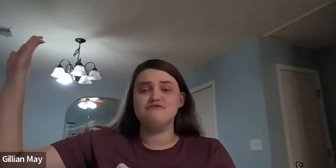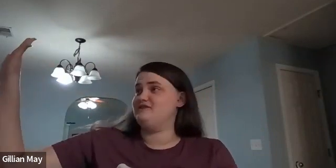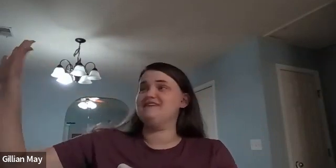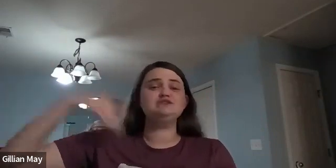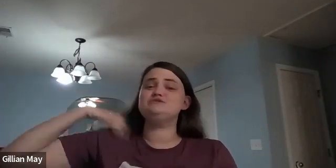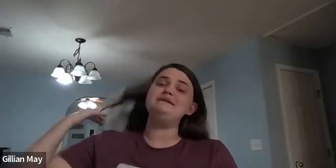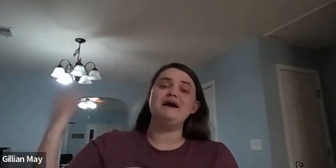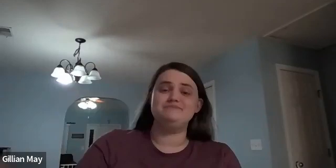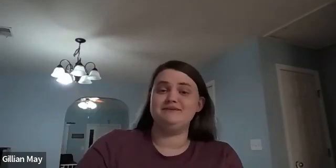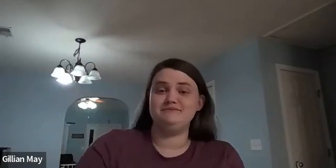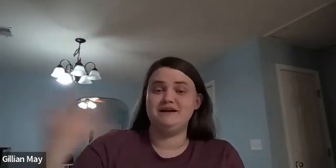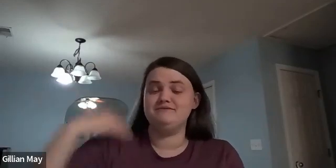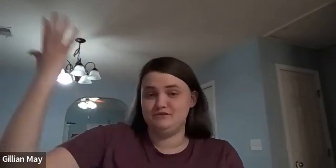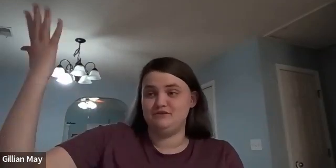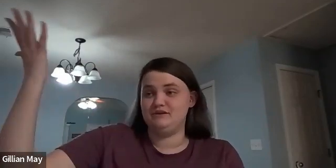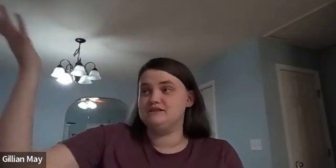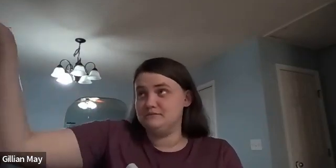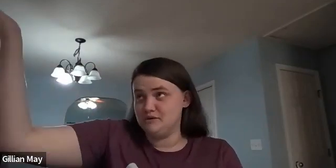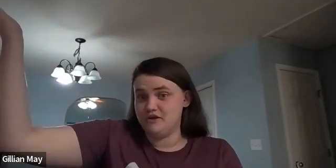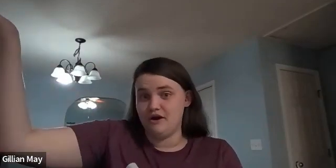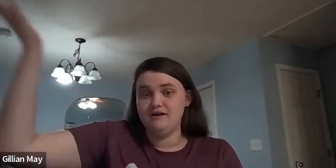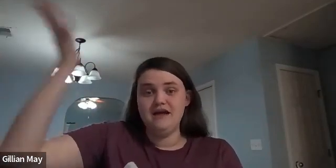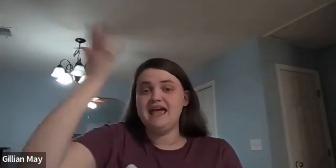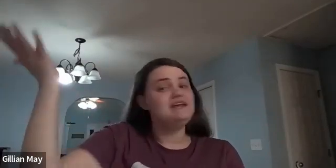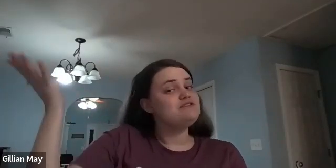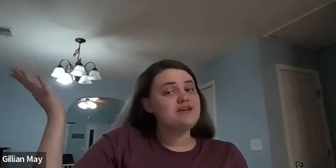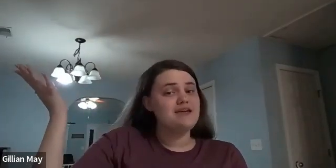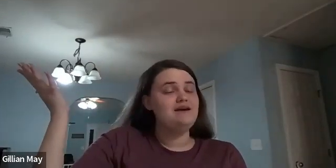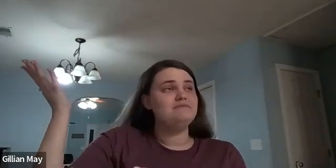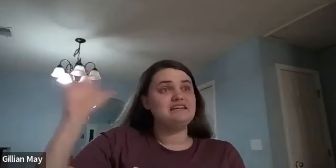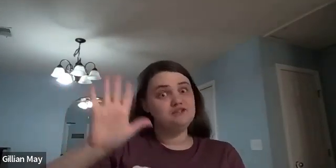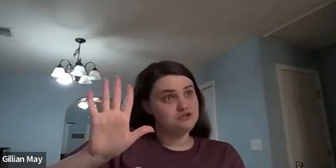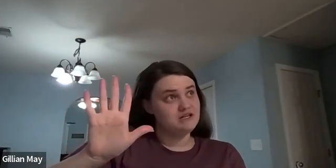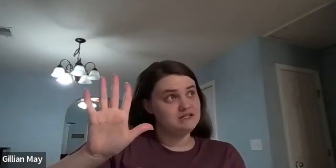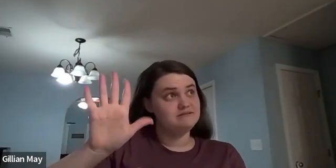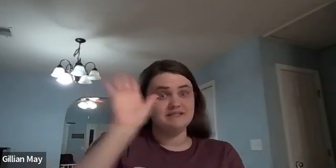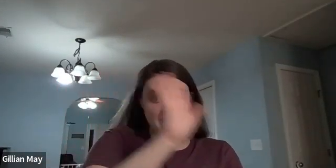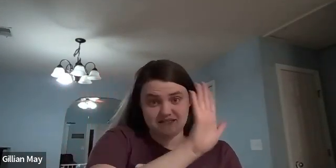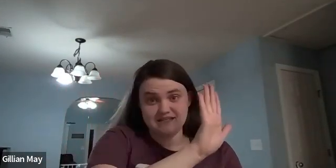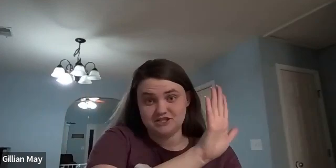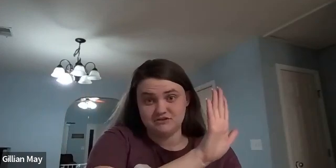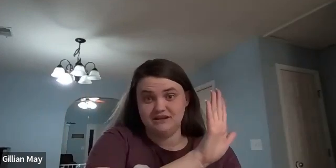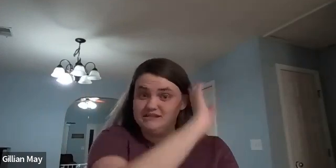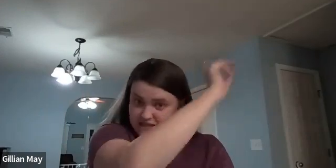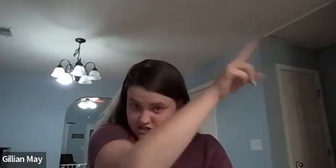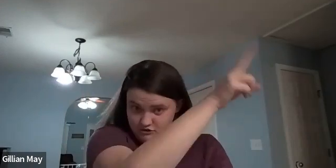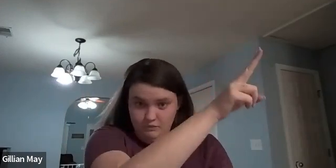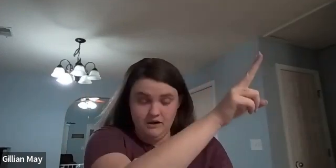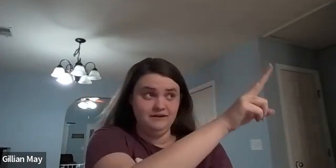everything. That's just been my assumption with her. Anything besides social studies, my dad does the history. He's the history one.